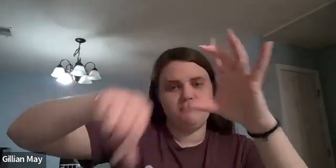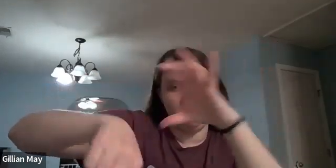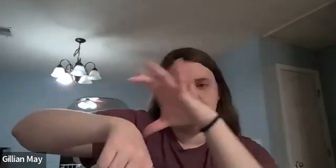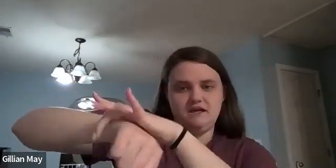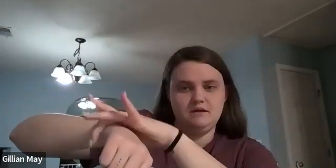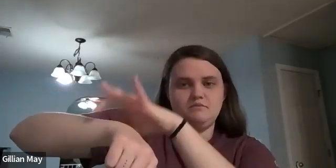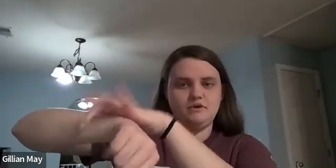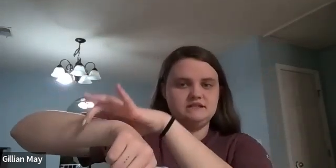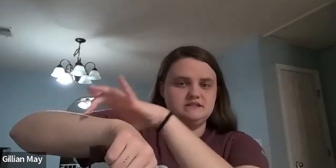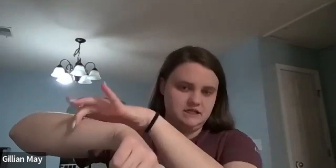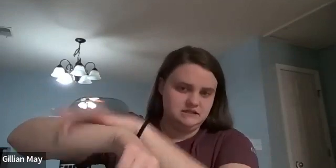thumb again, bracelets.